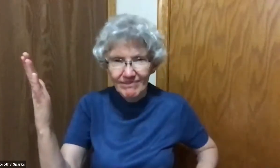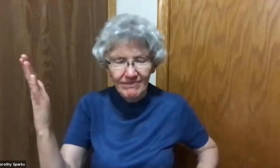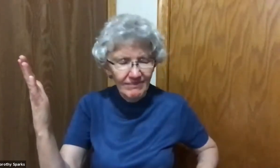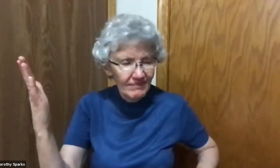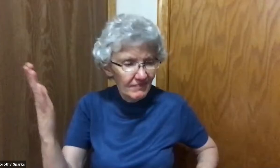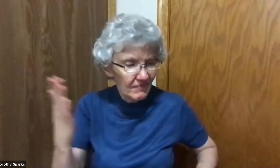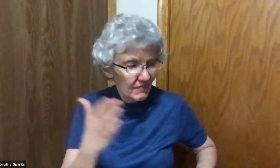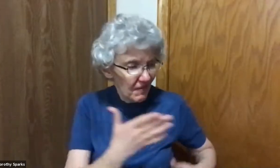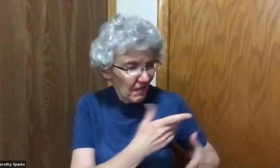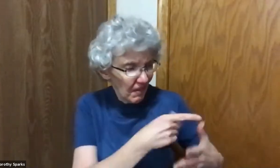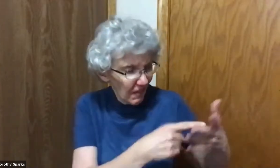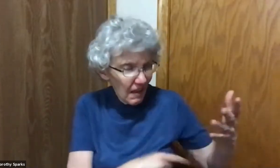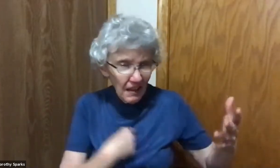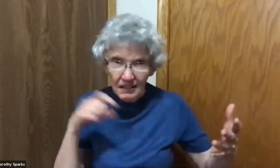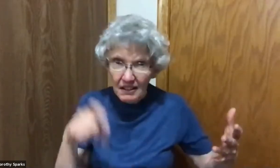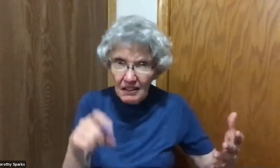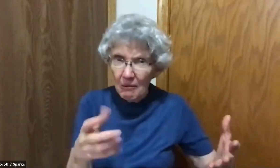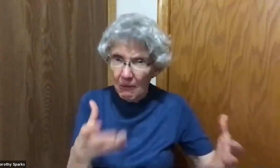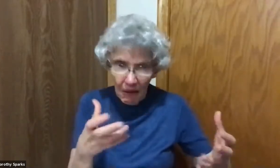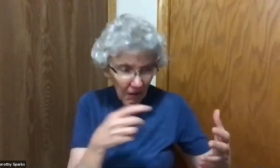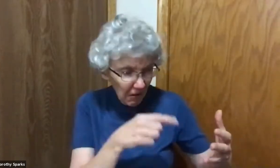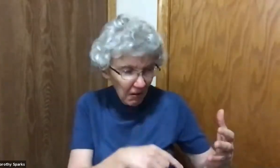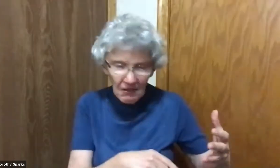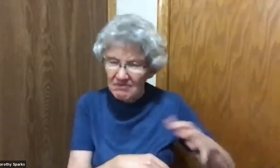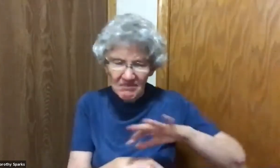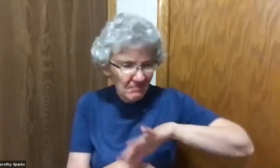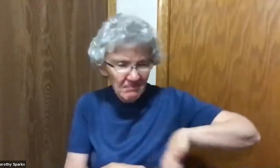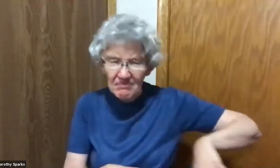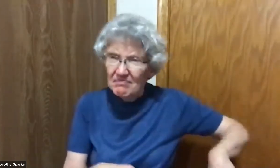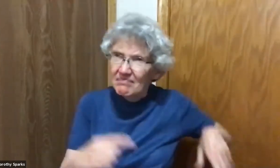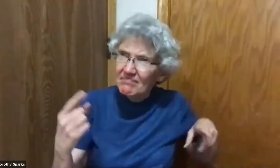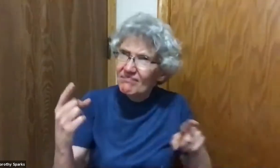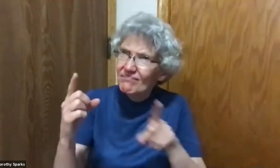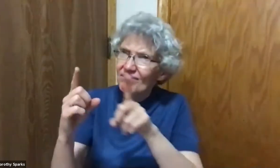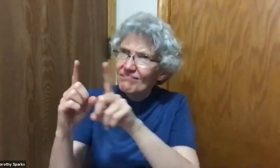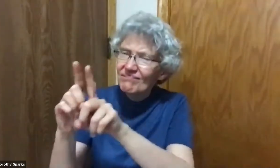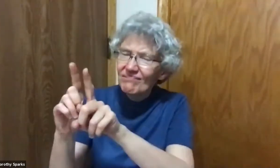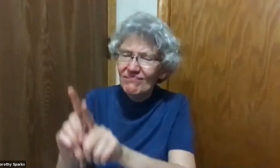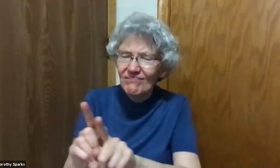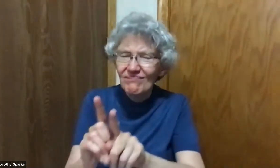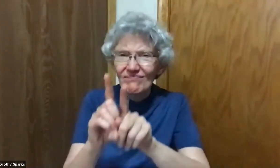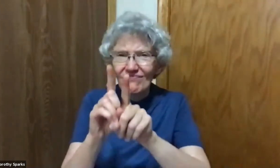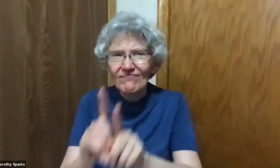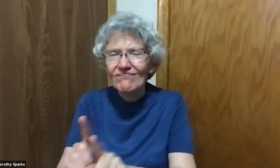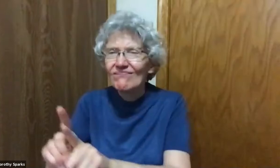23. Oh, my beloved, you are my shepherd. I shall not want.